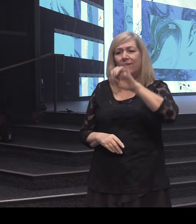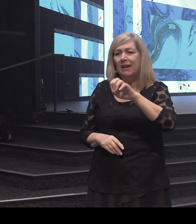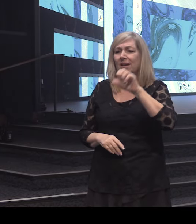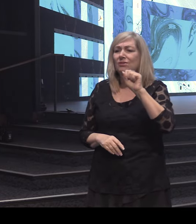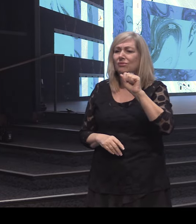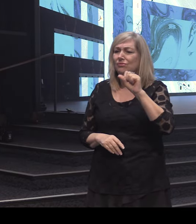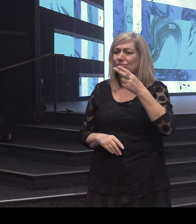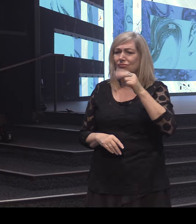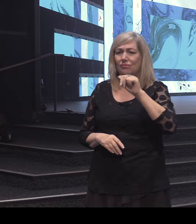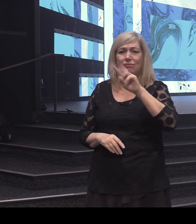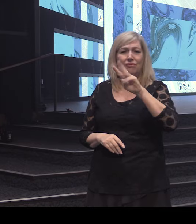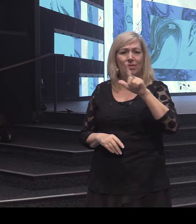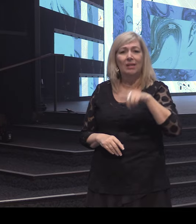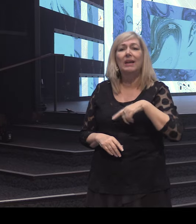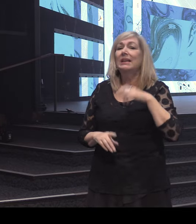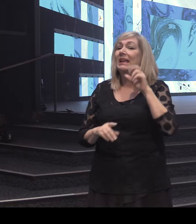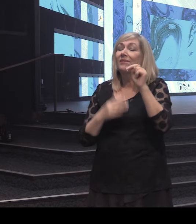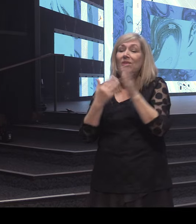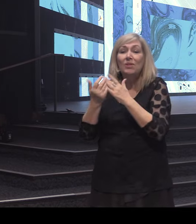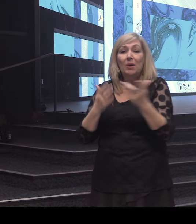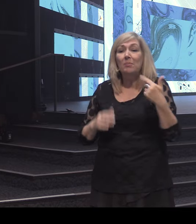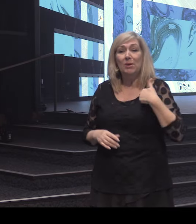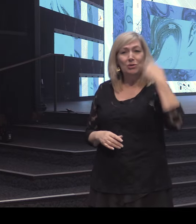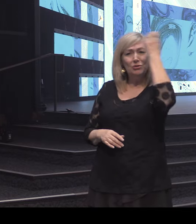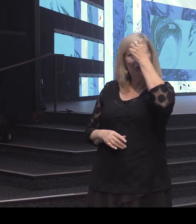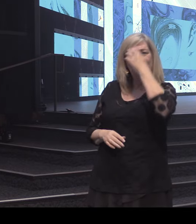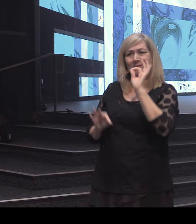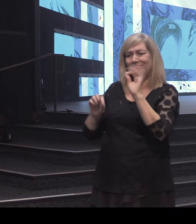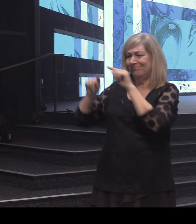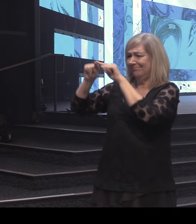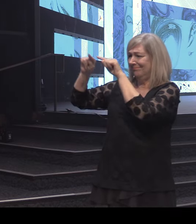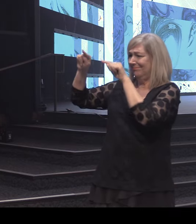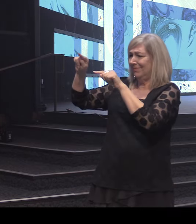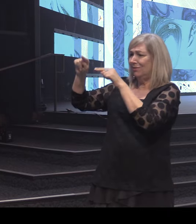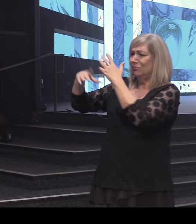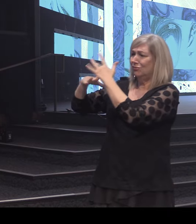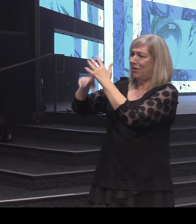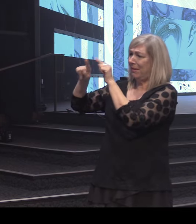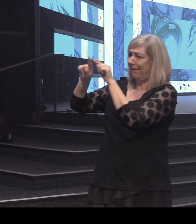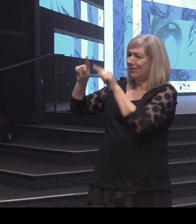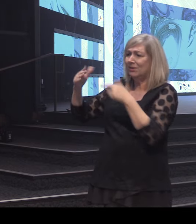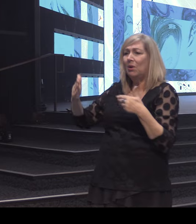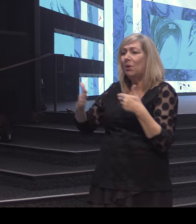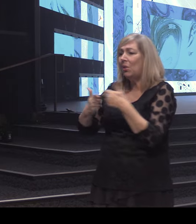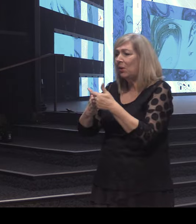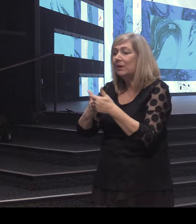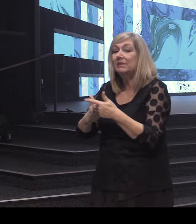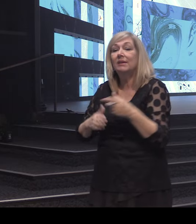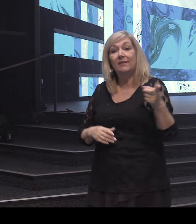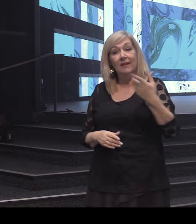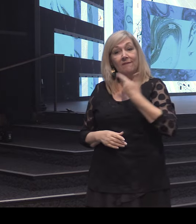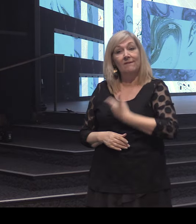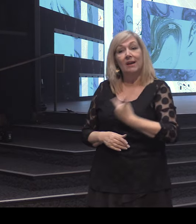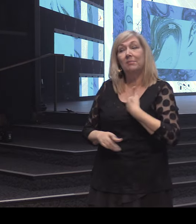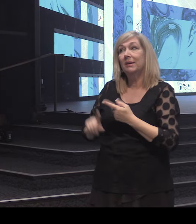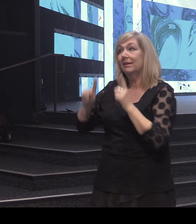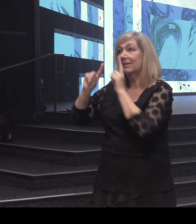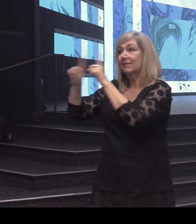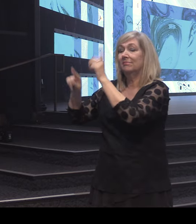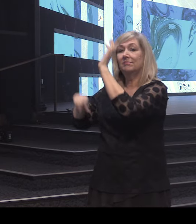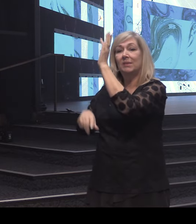European and Sweden is not that far away from Germany. And immediately, when I was invited to speak here